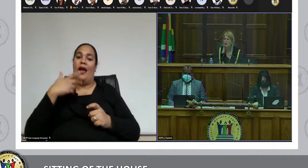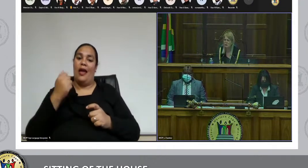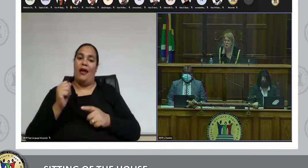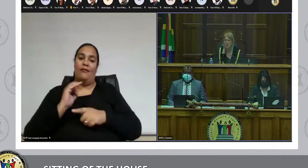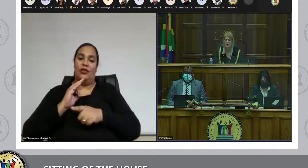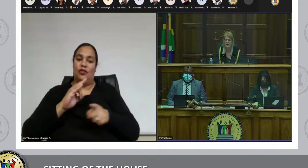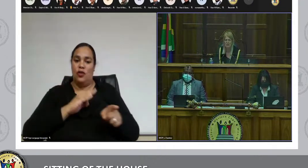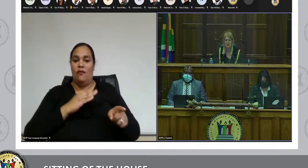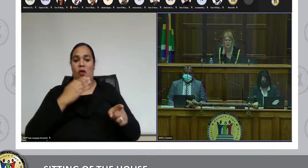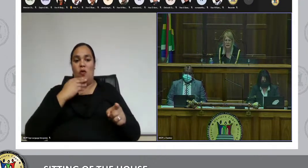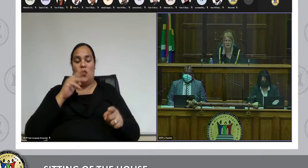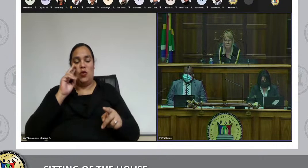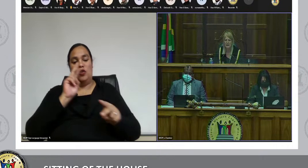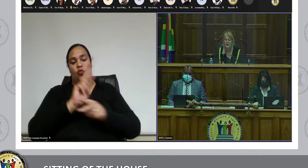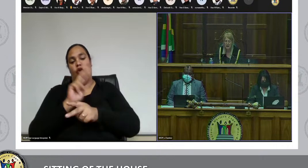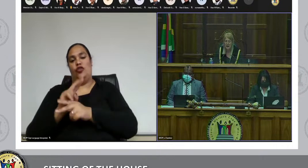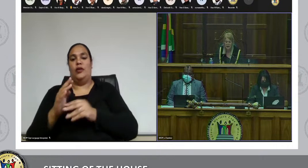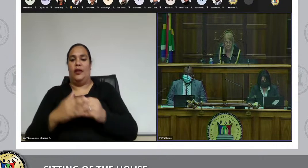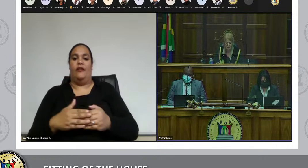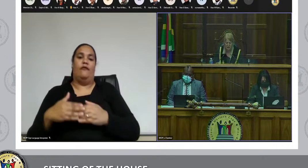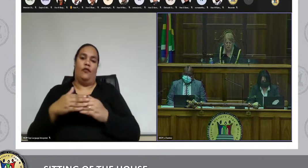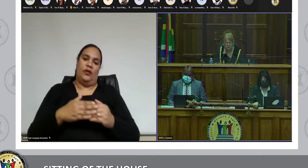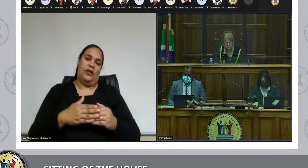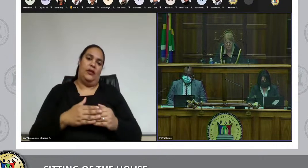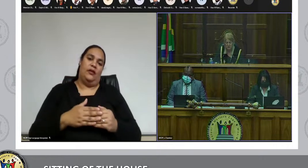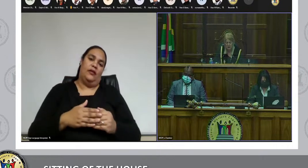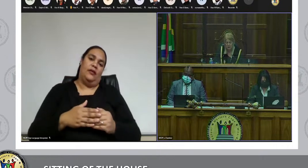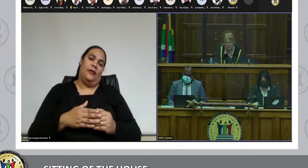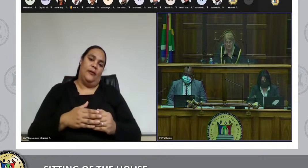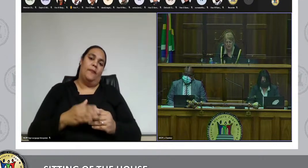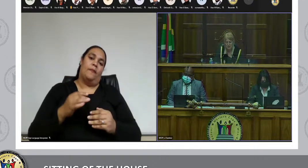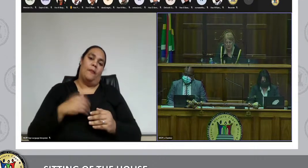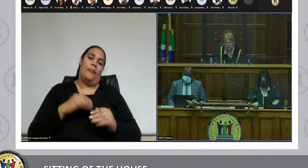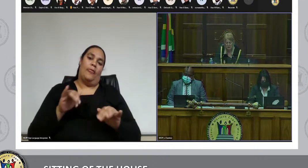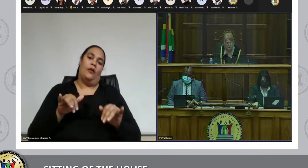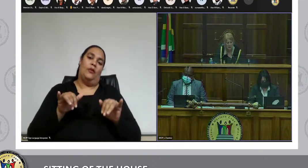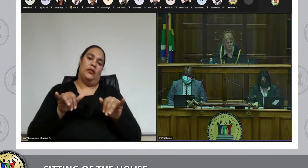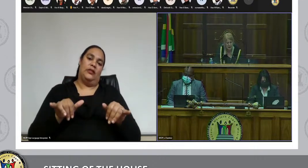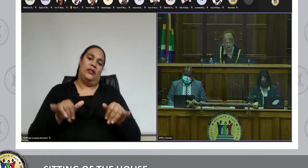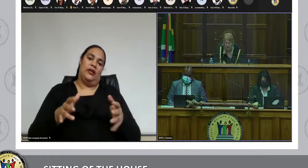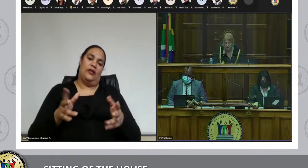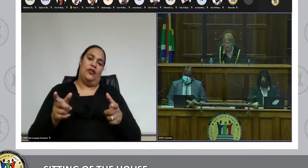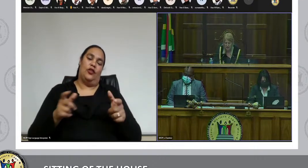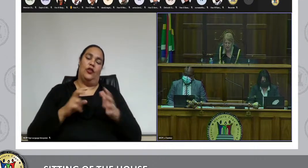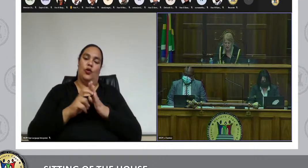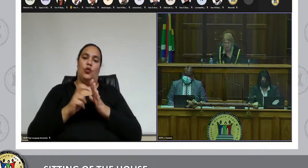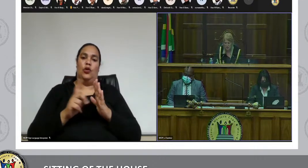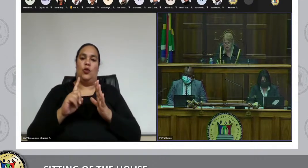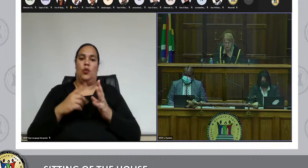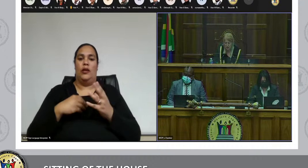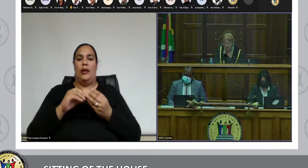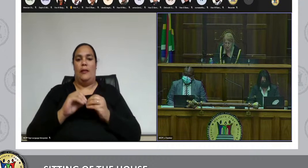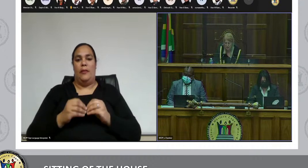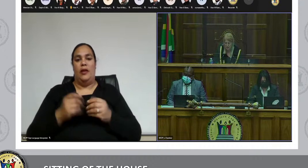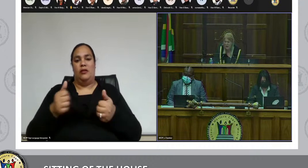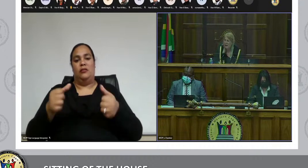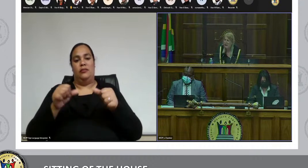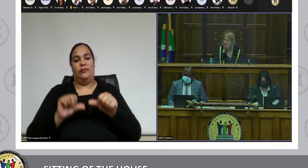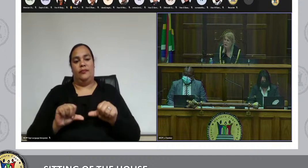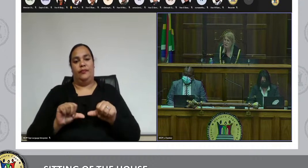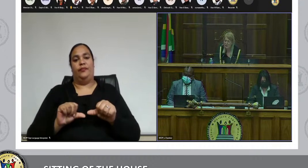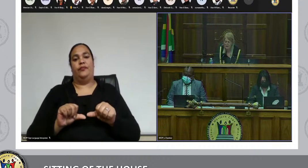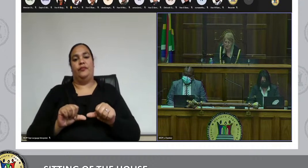staff who's watching that very carefully. I will stay with the ruling that I have made. We're moving on